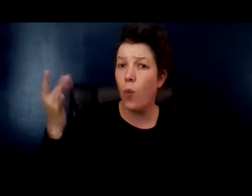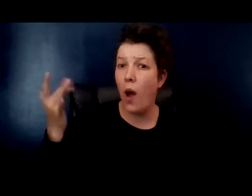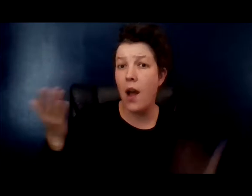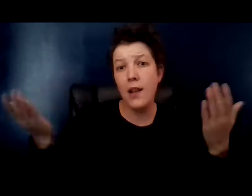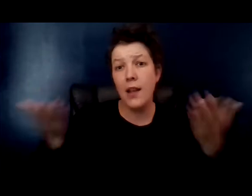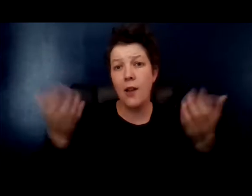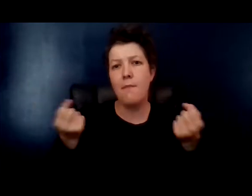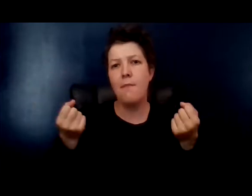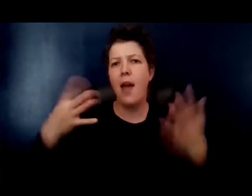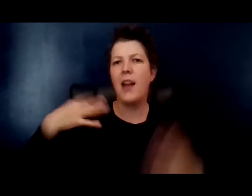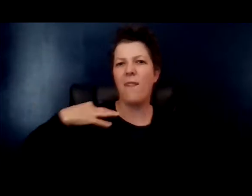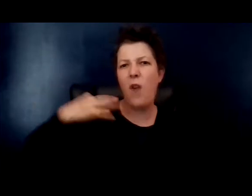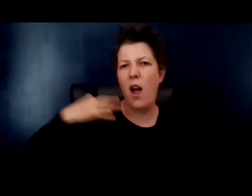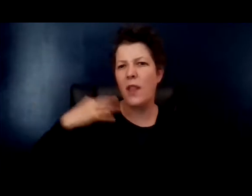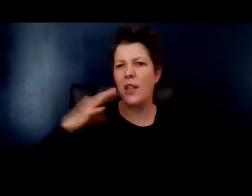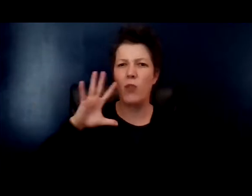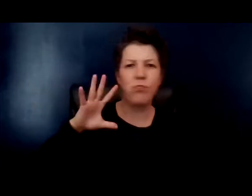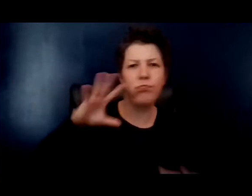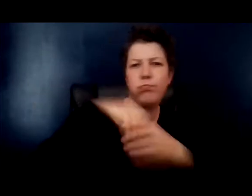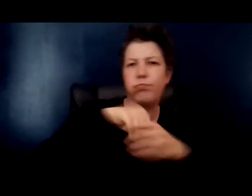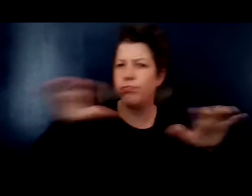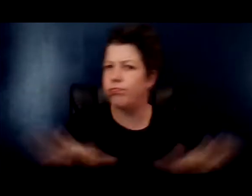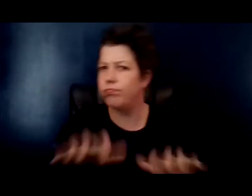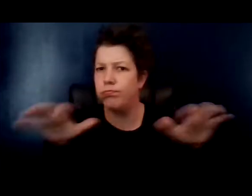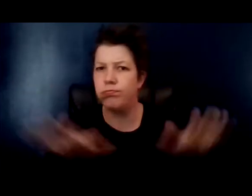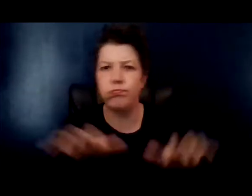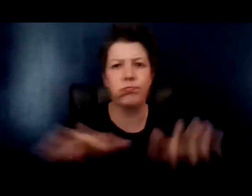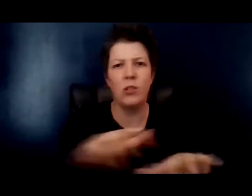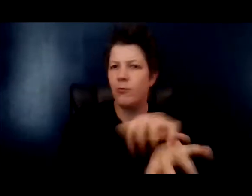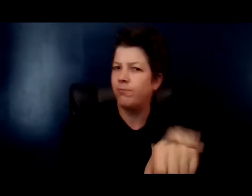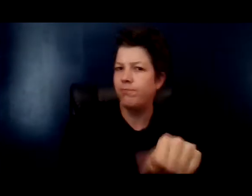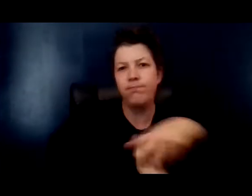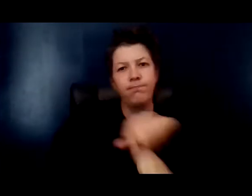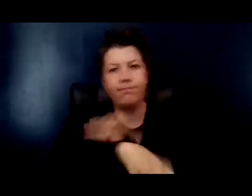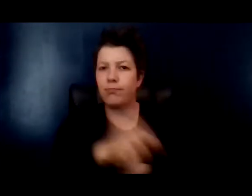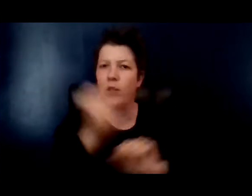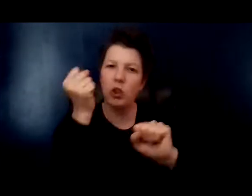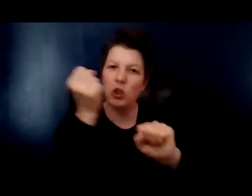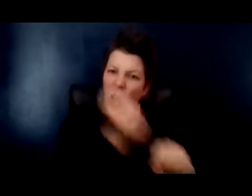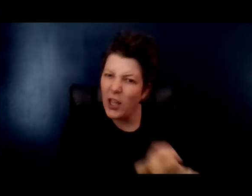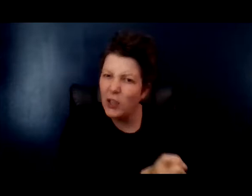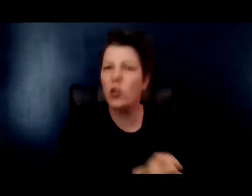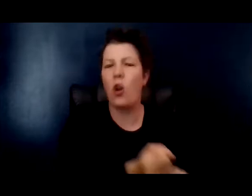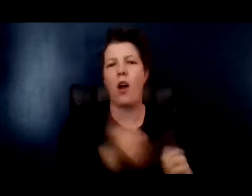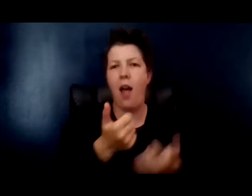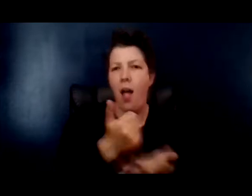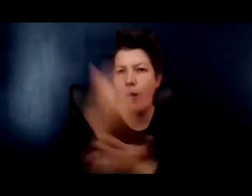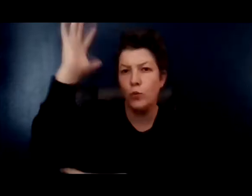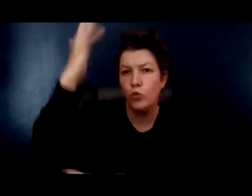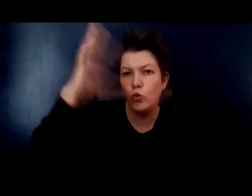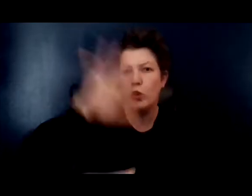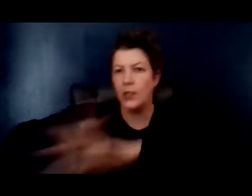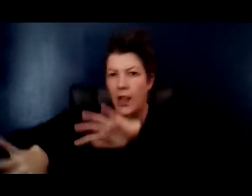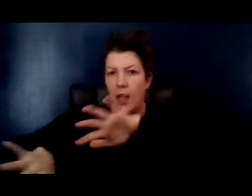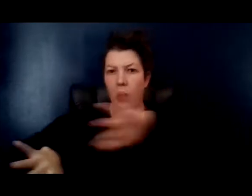everything from chainsaws to heavy equipment to just personal labor with with their gloves and boots and ready to go to